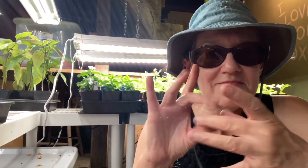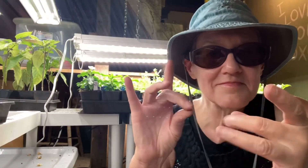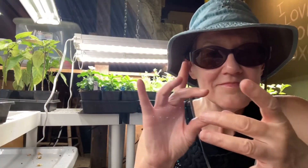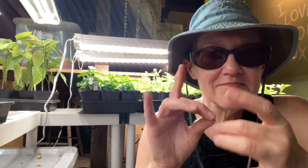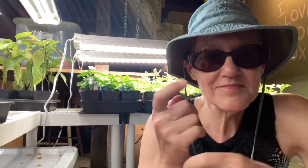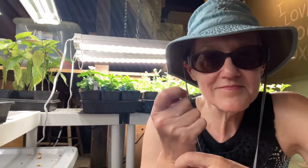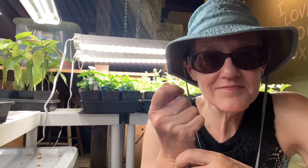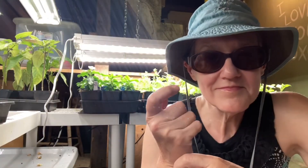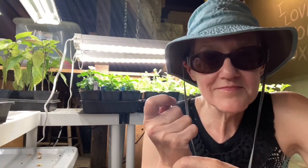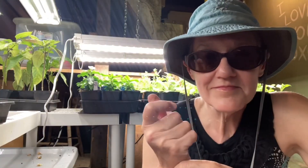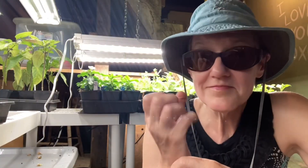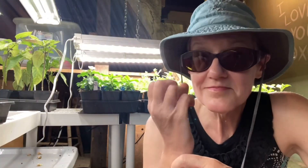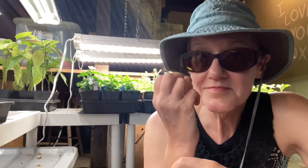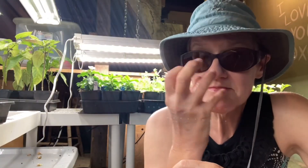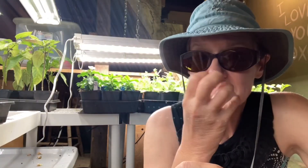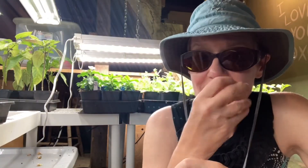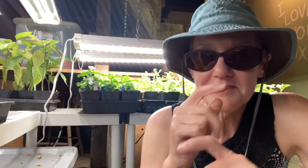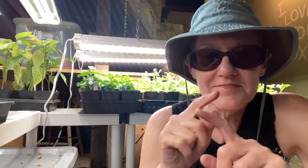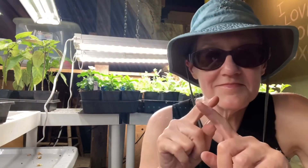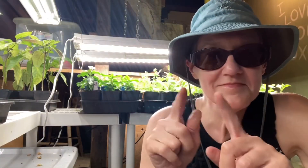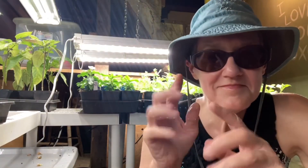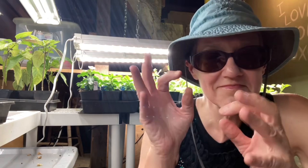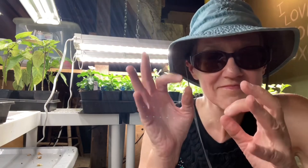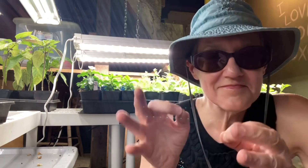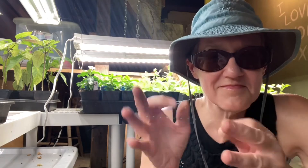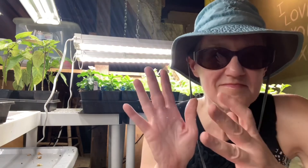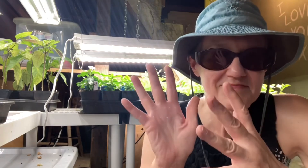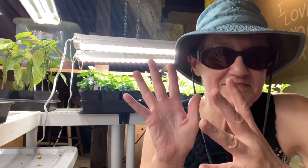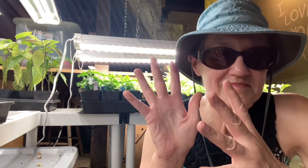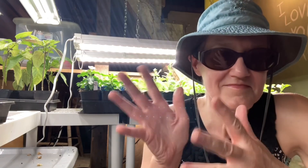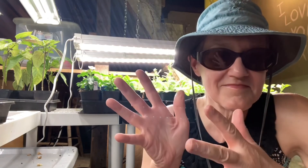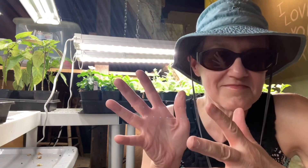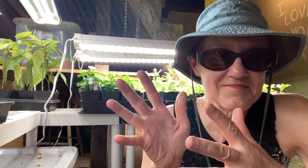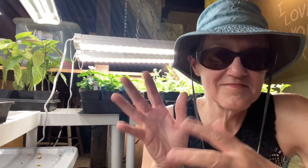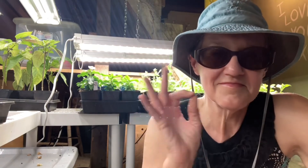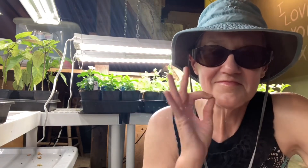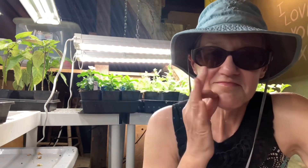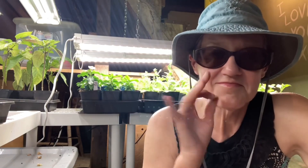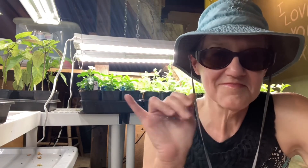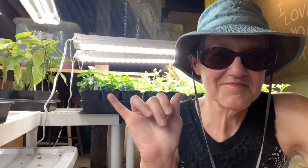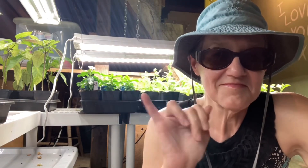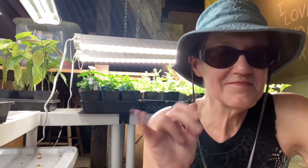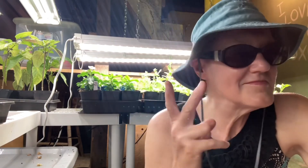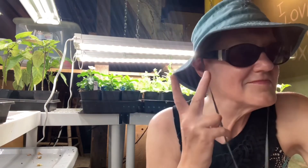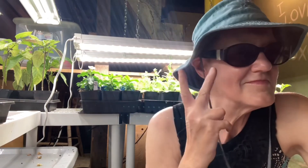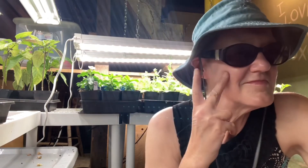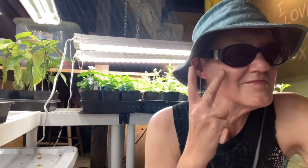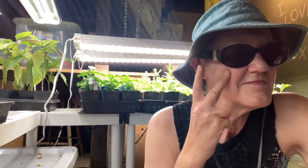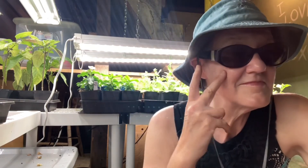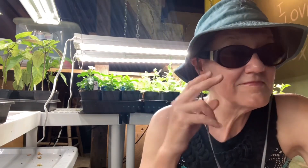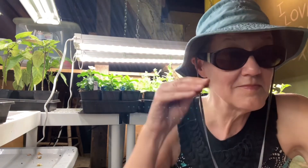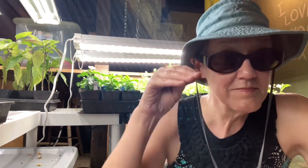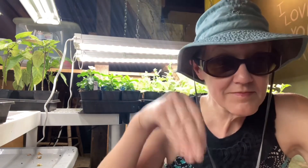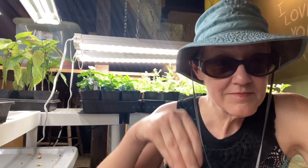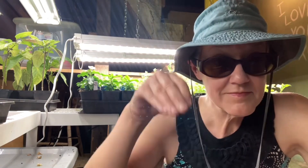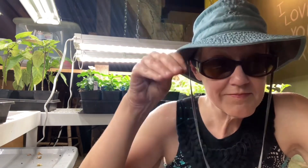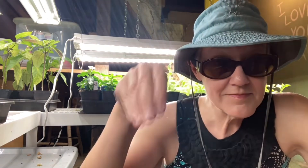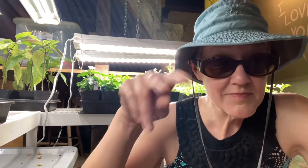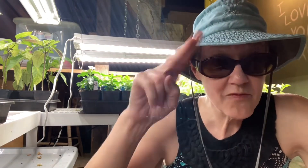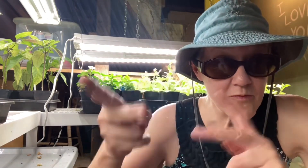Now, I mentioned that I plan to remove the blossoms, but I decided I'm going to leave them. The fruit too. We'll see what